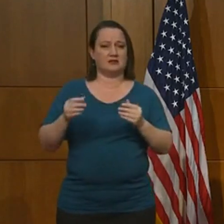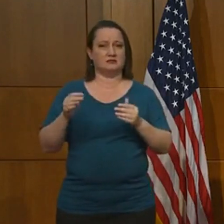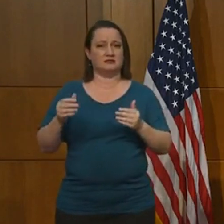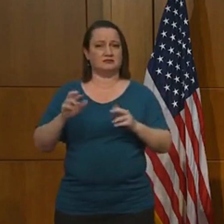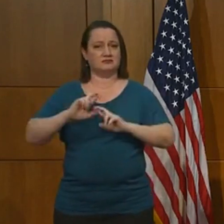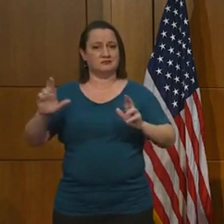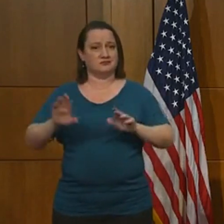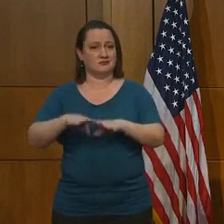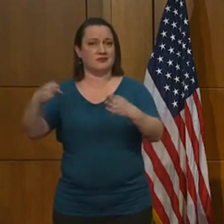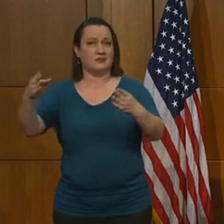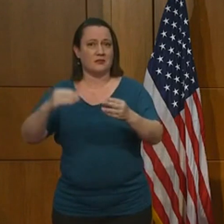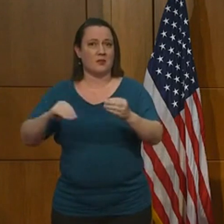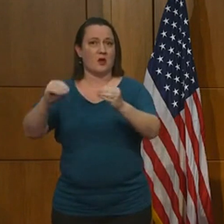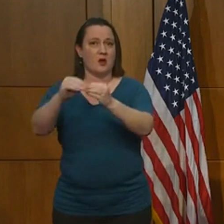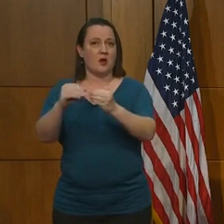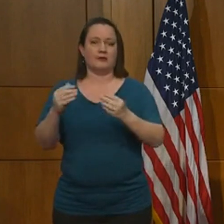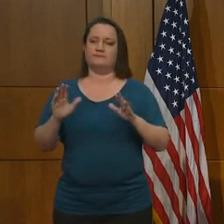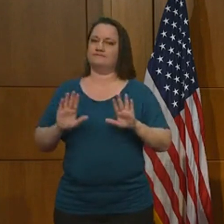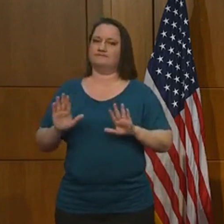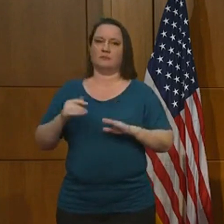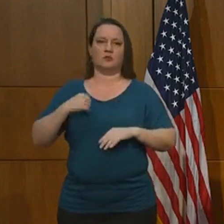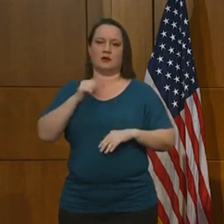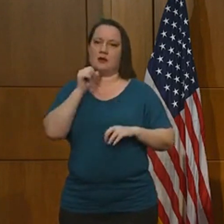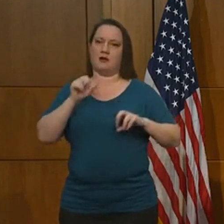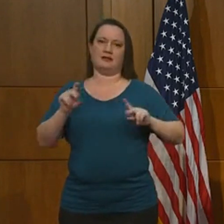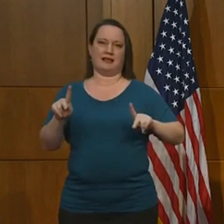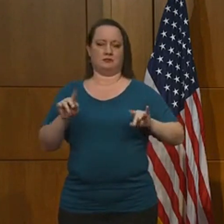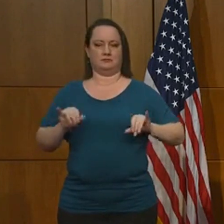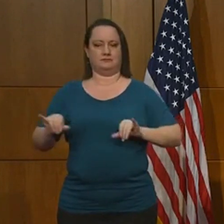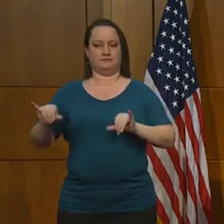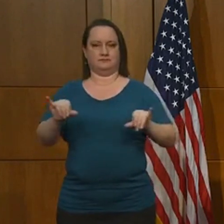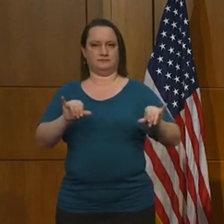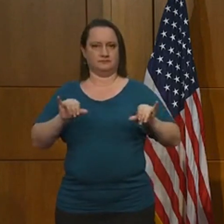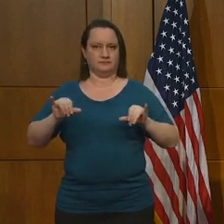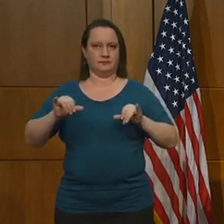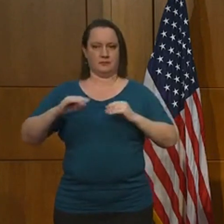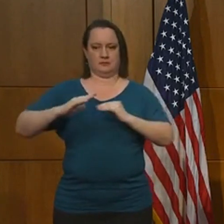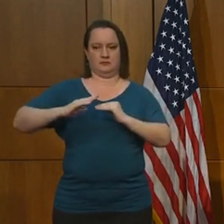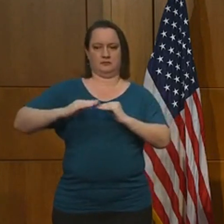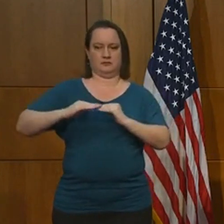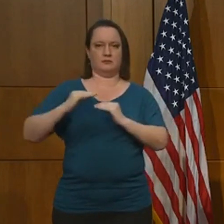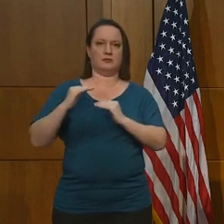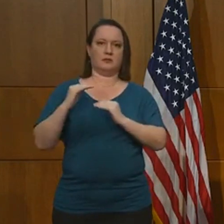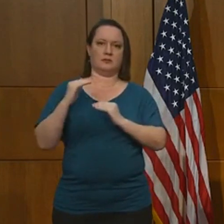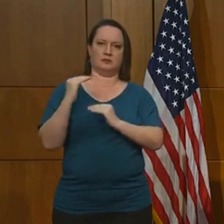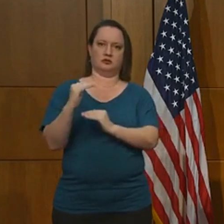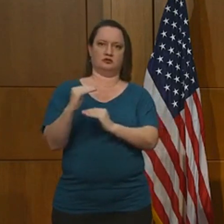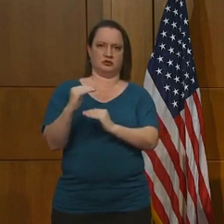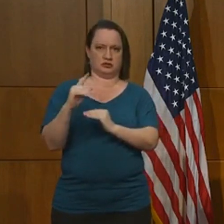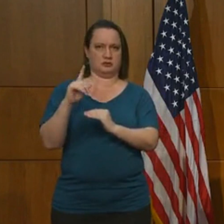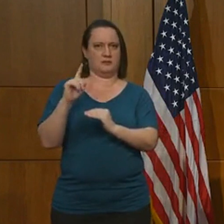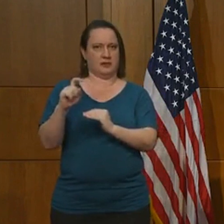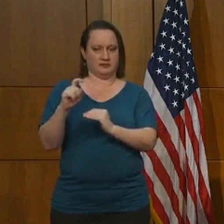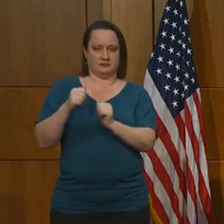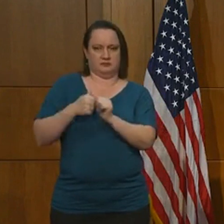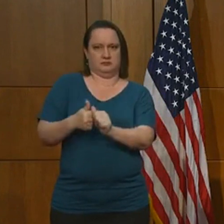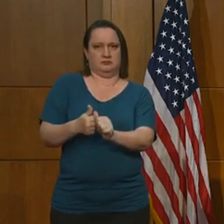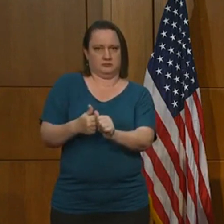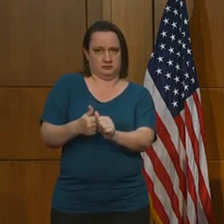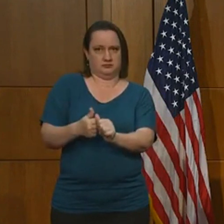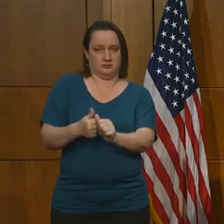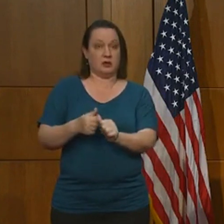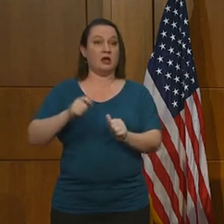the answer to that is we're not allowing that. We have the floor in place that we will maintain. Now,